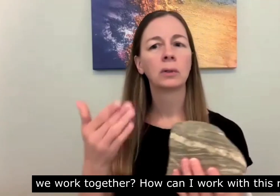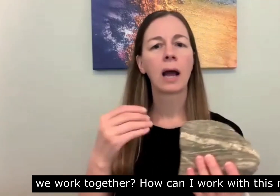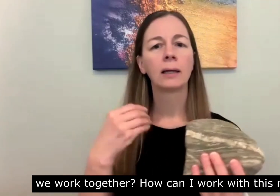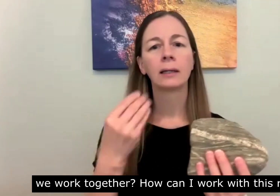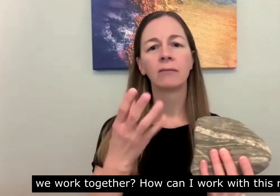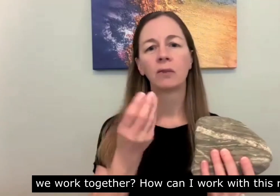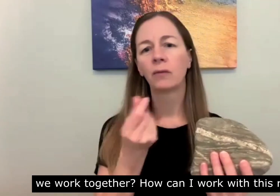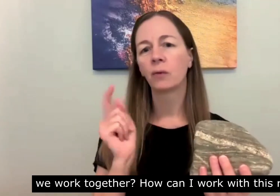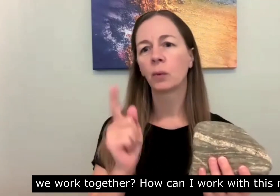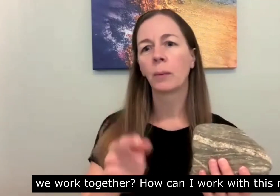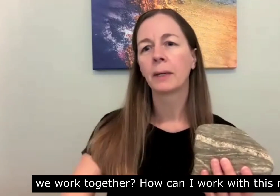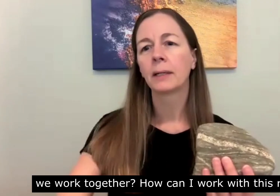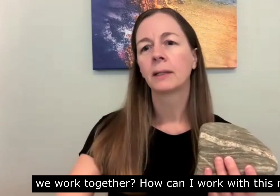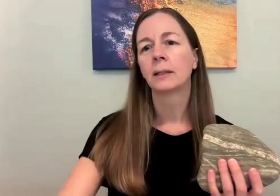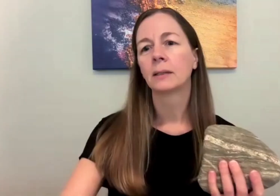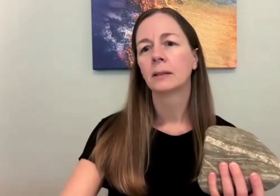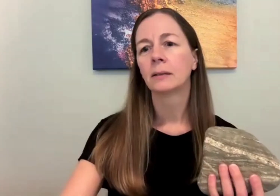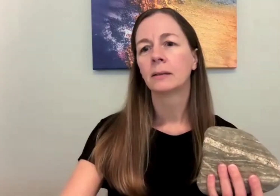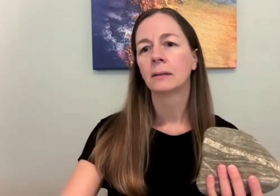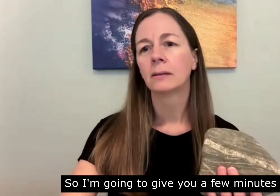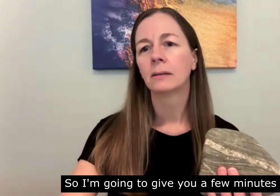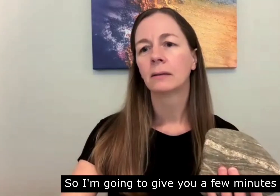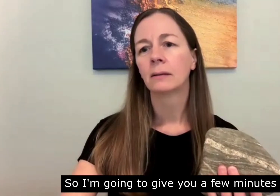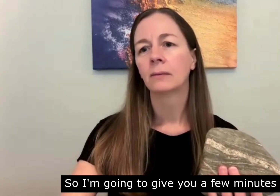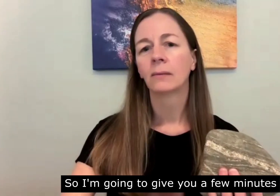this rock? So I'm going to give you a few minutes.